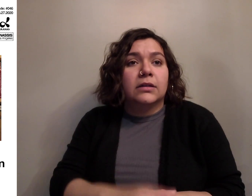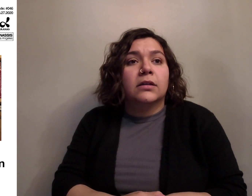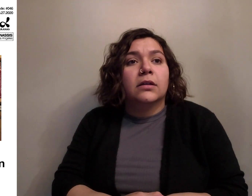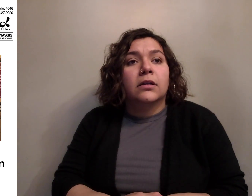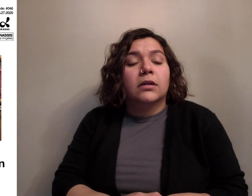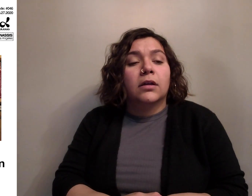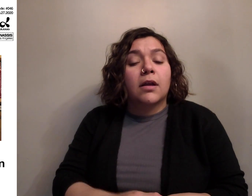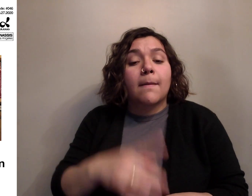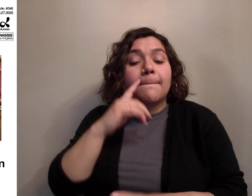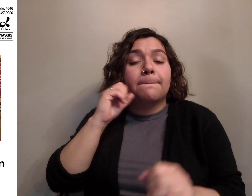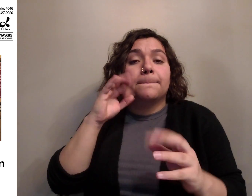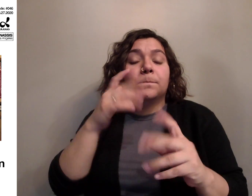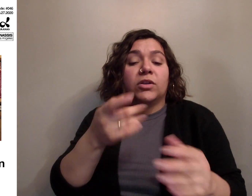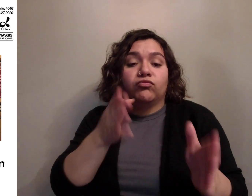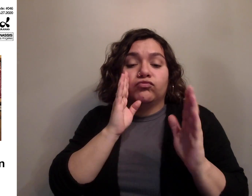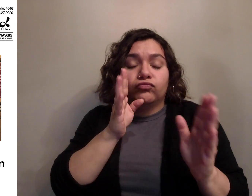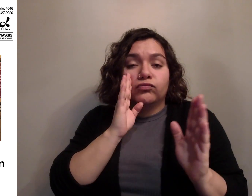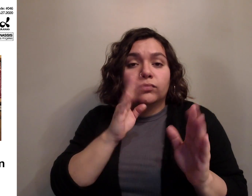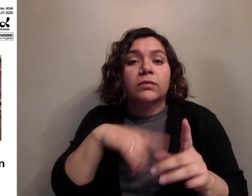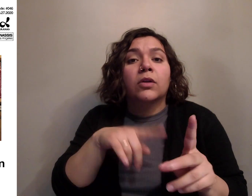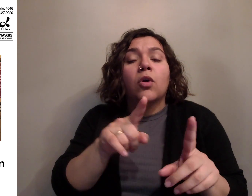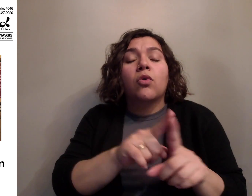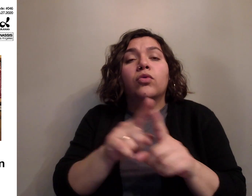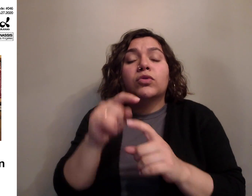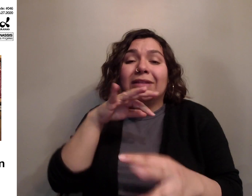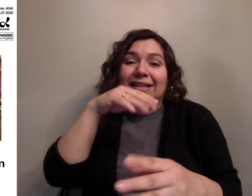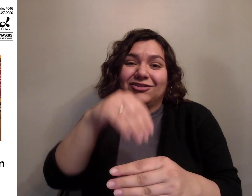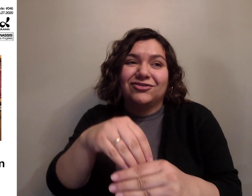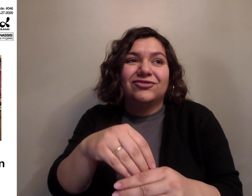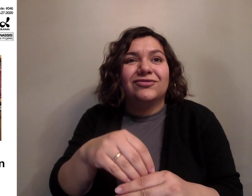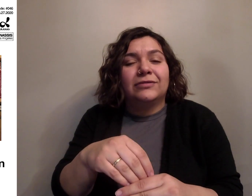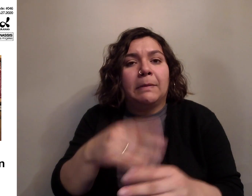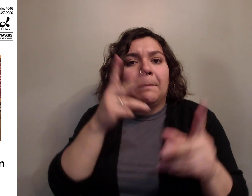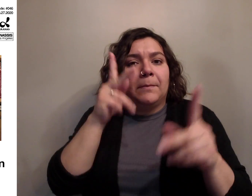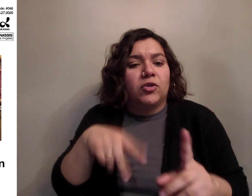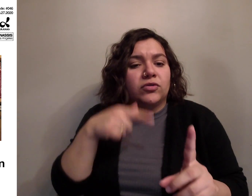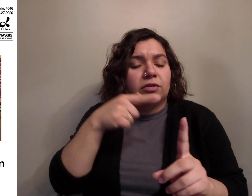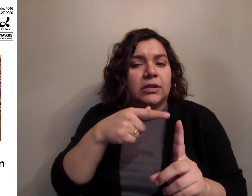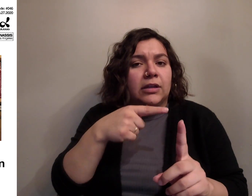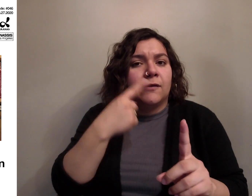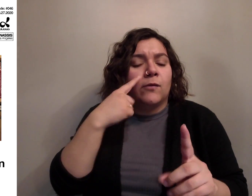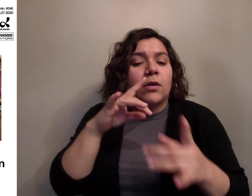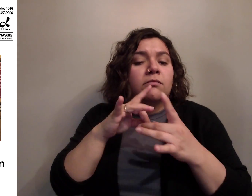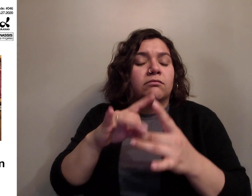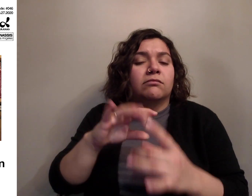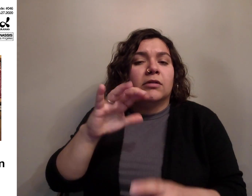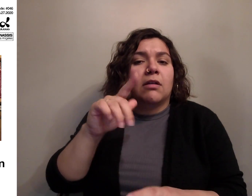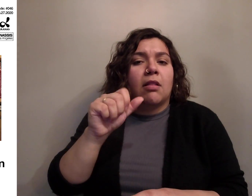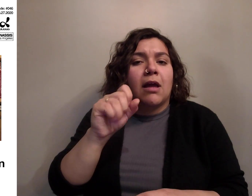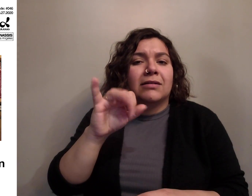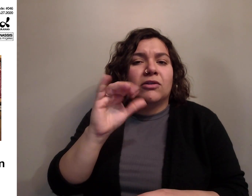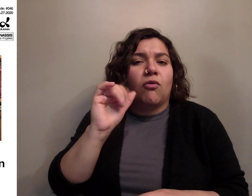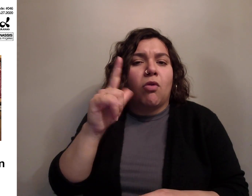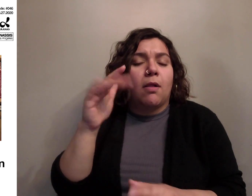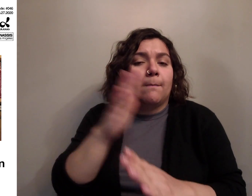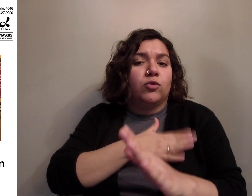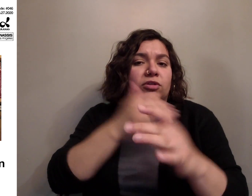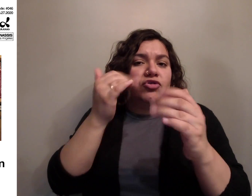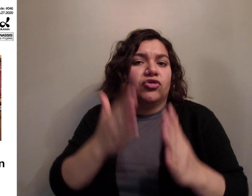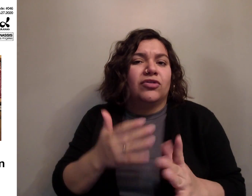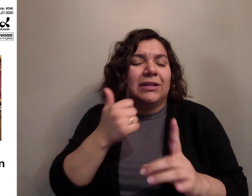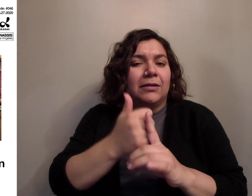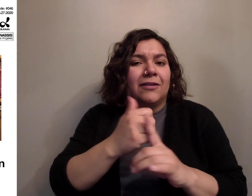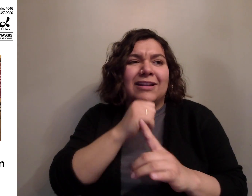an extraordinarily alert and engaged individual among classical musicians,